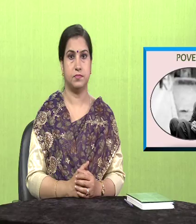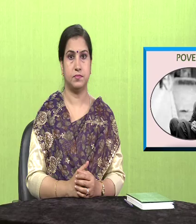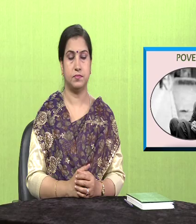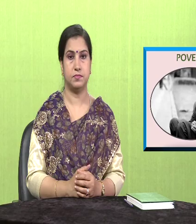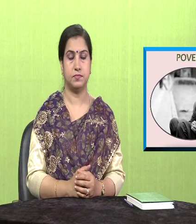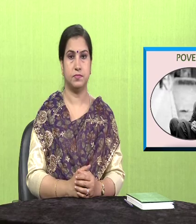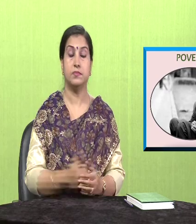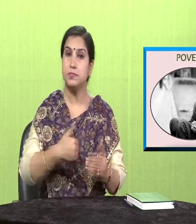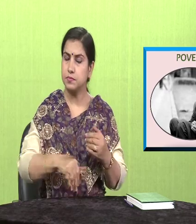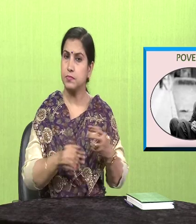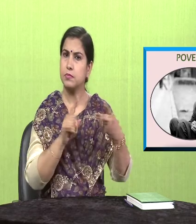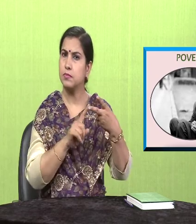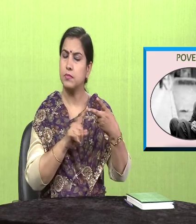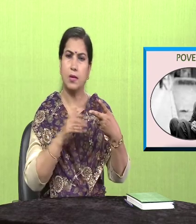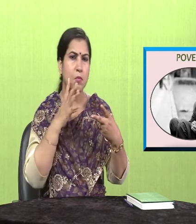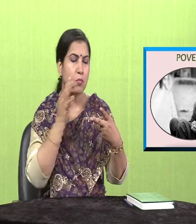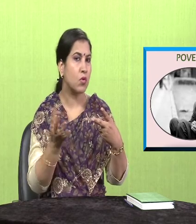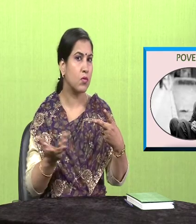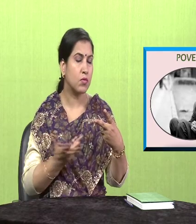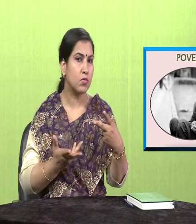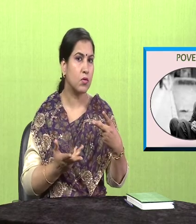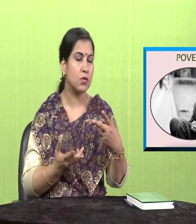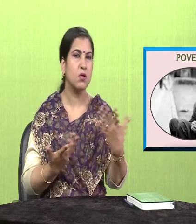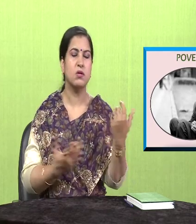Number 2 is poverty.